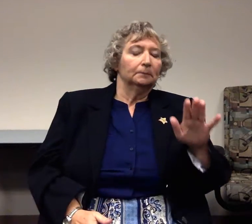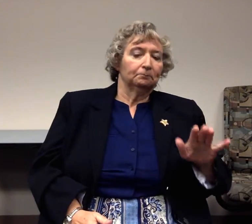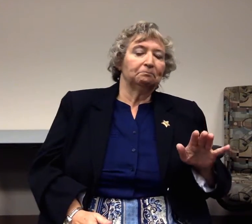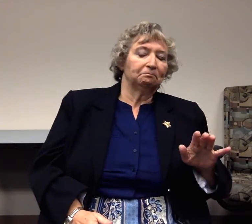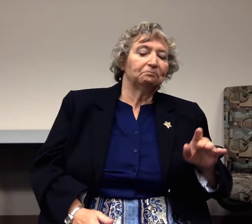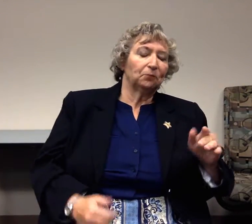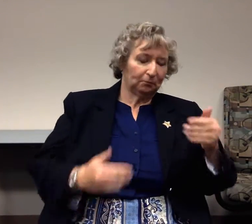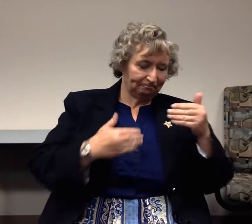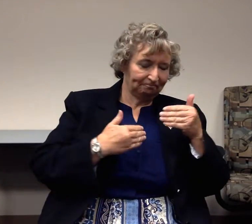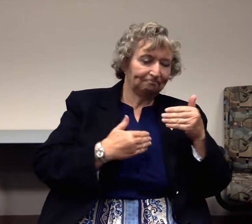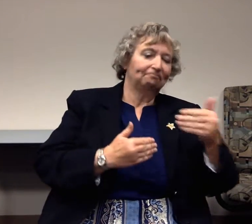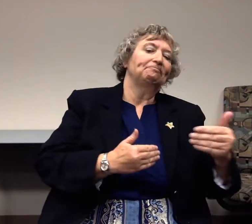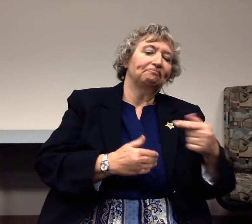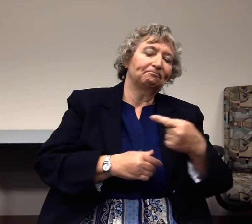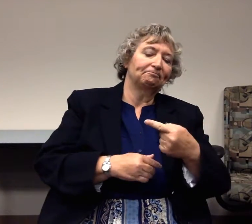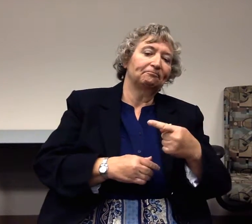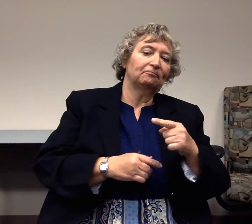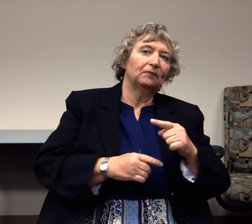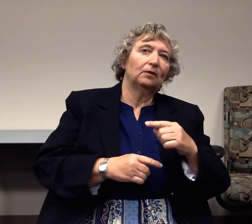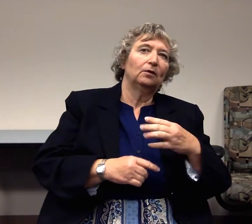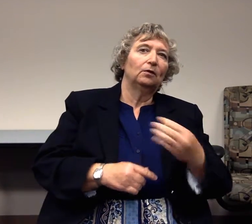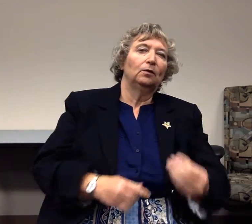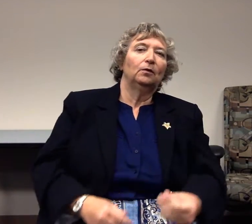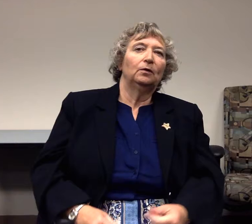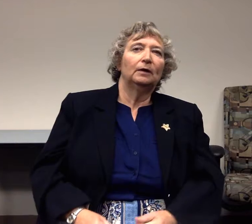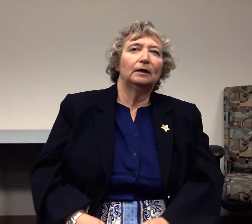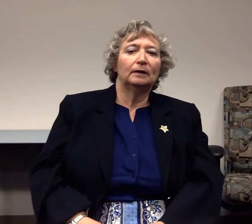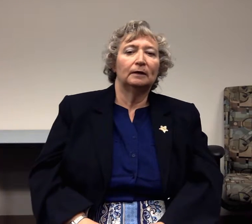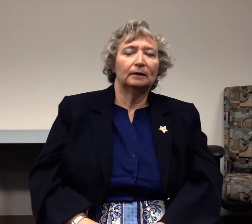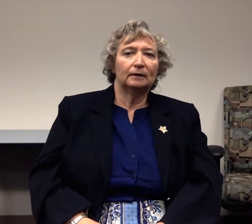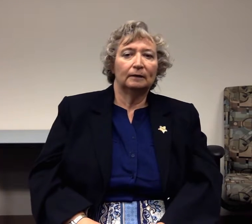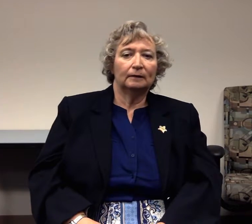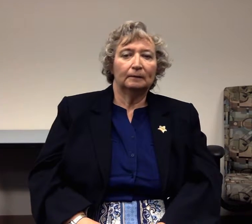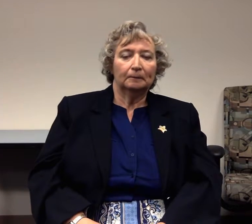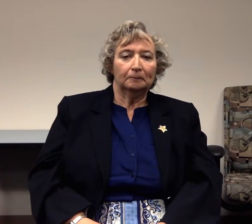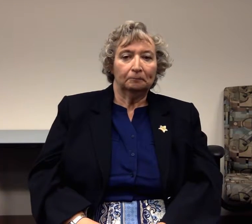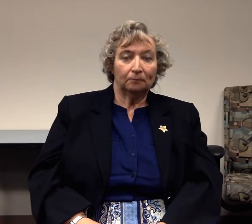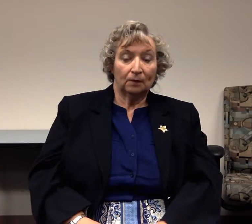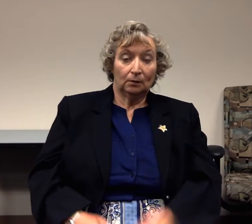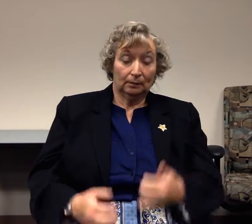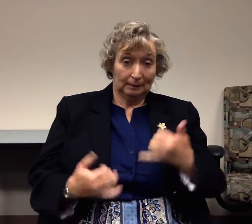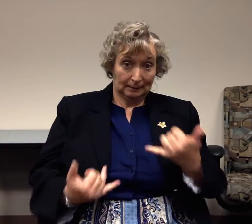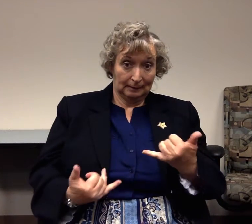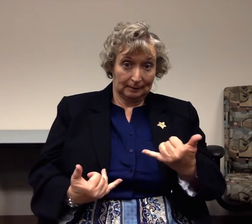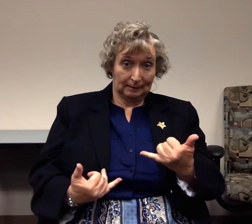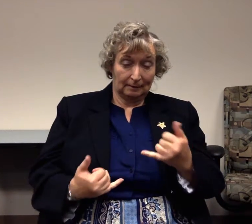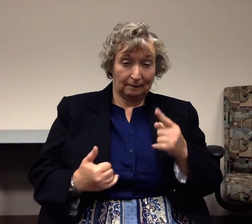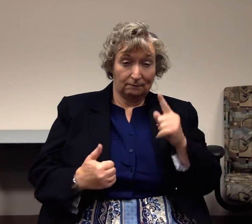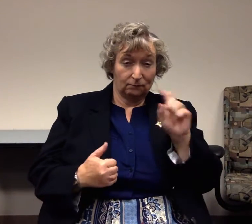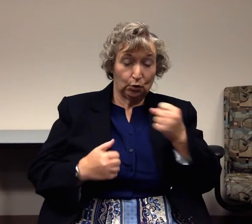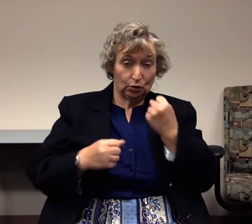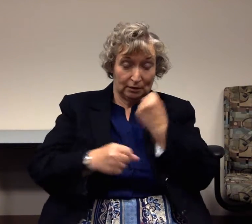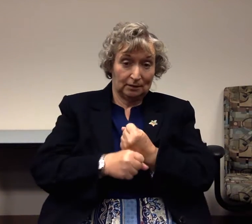So the first year, here we have our colonies getting an army together, and they've won some